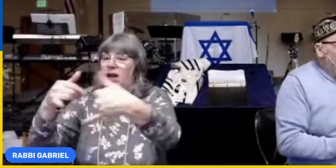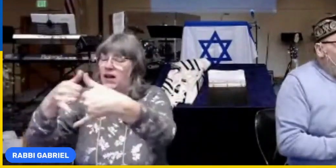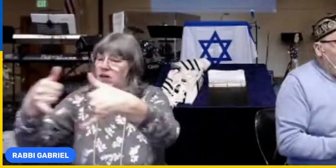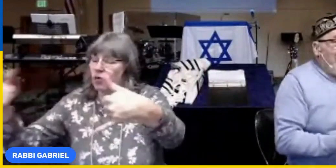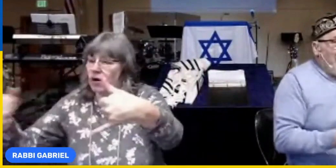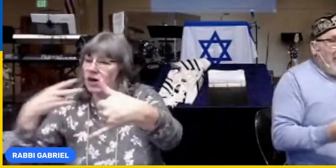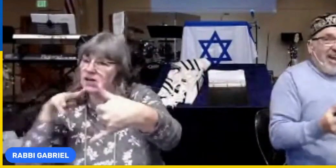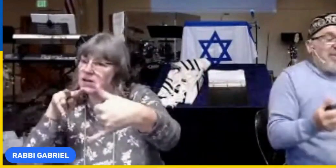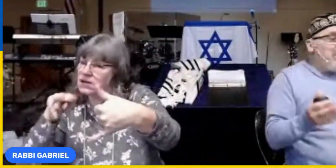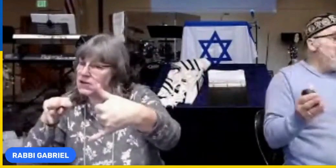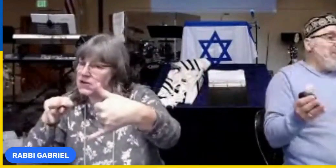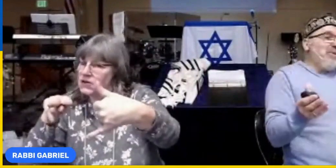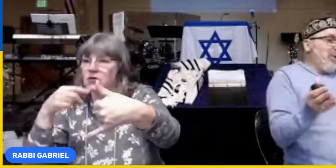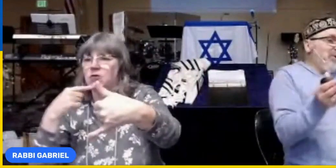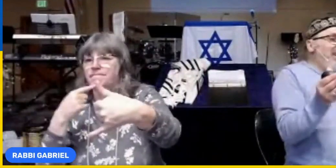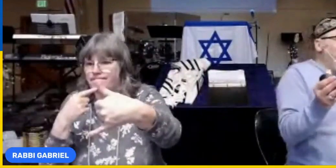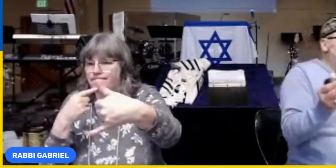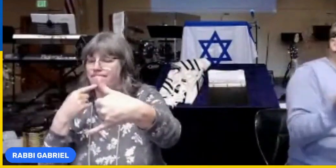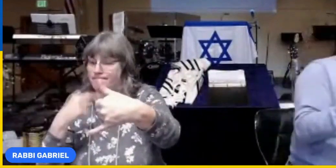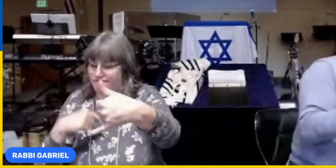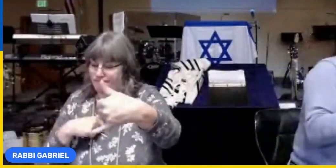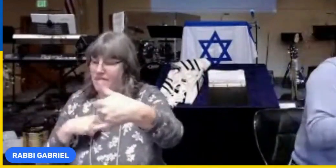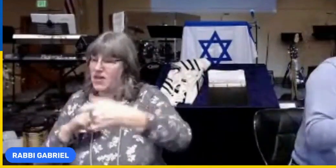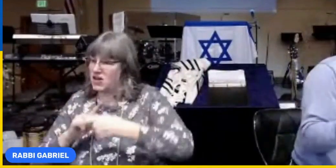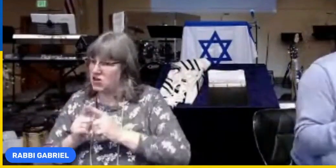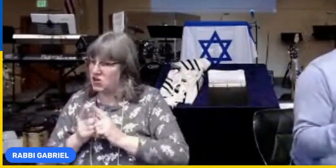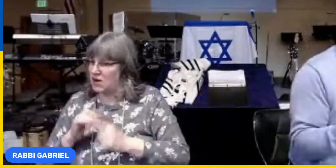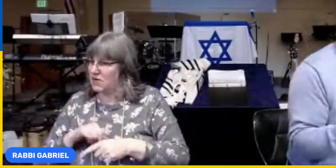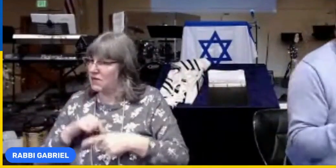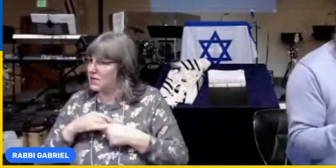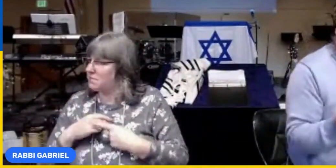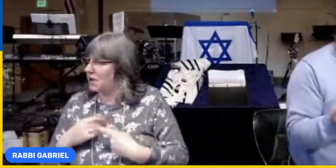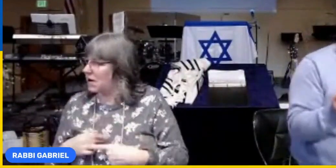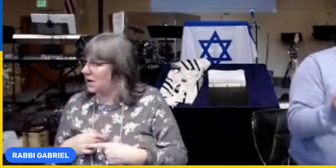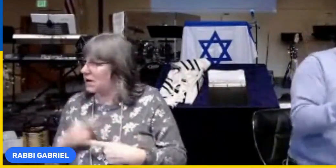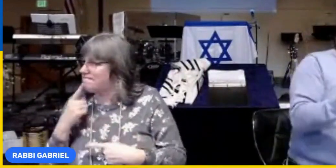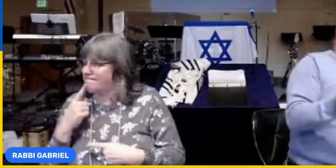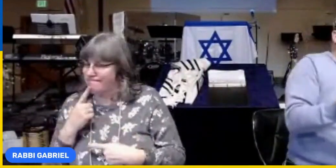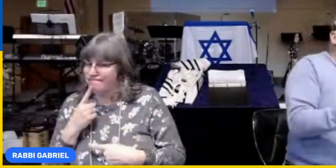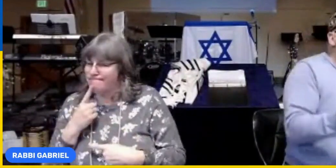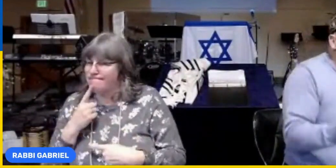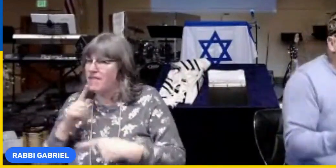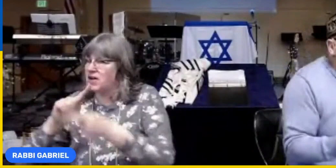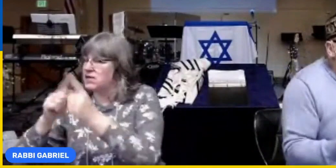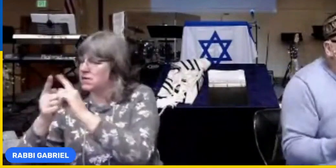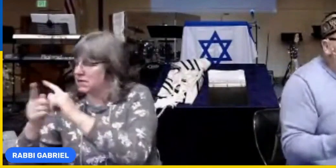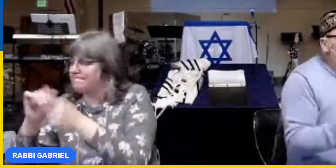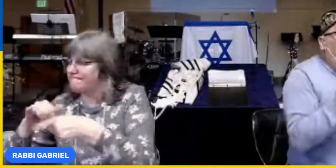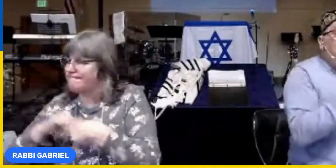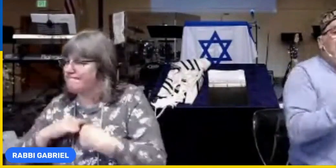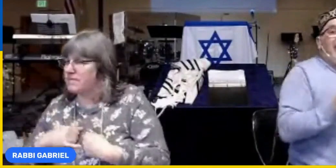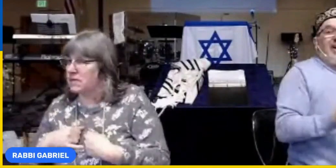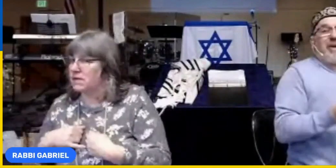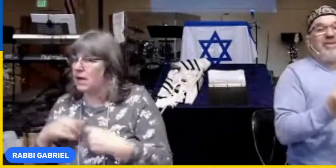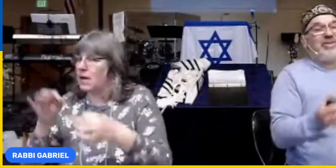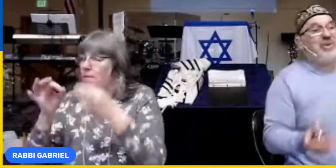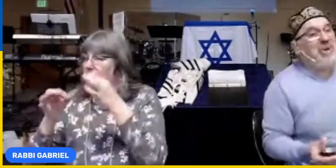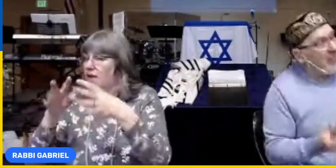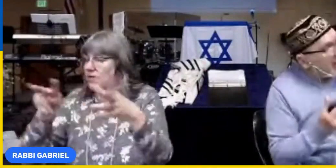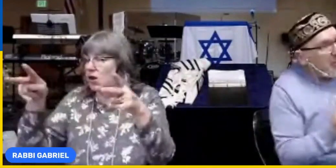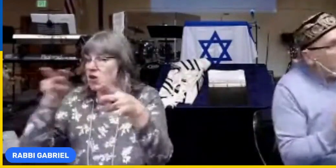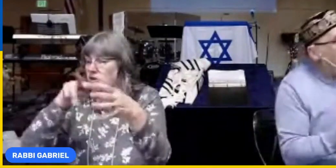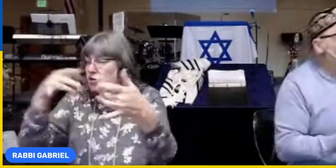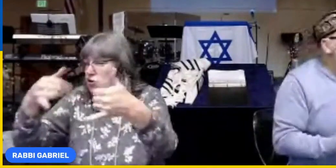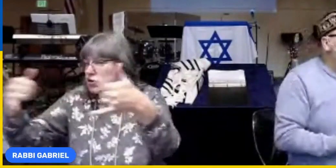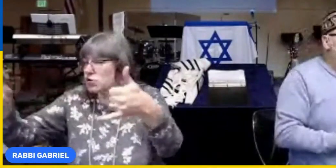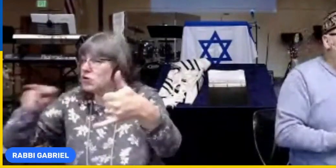dead. And the people who wrote it, who put the New Testament together, said, no, we don't want that. I read the